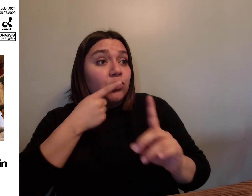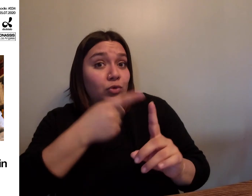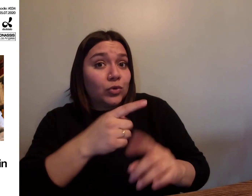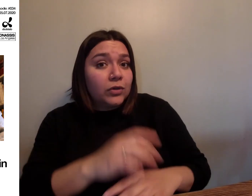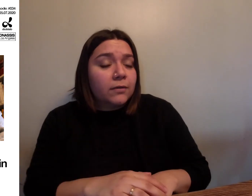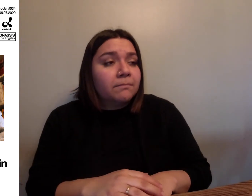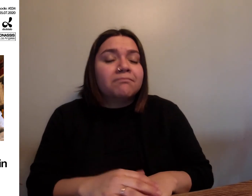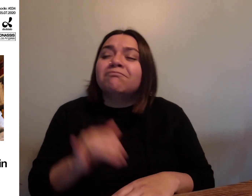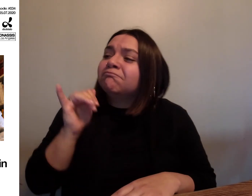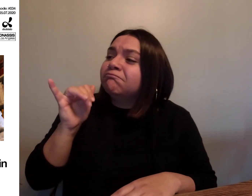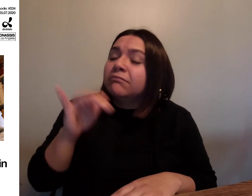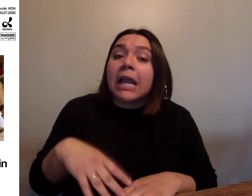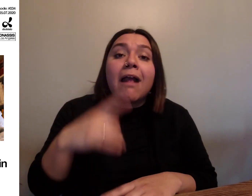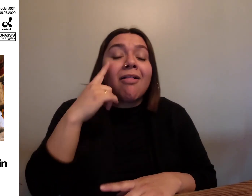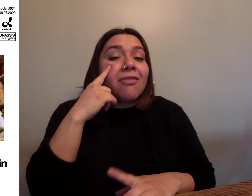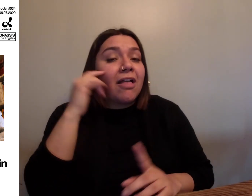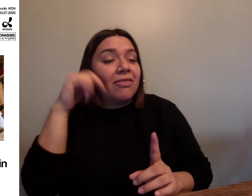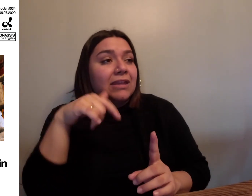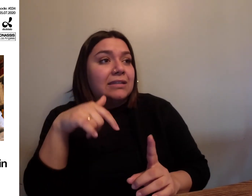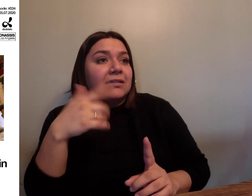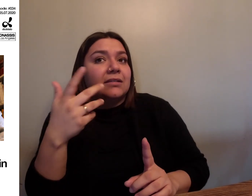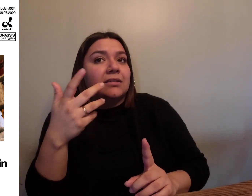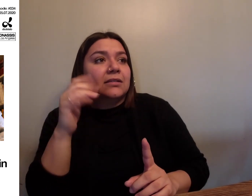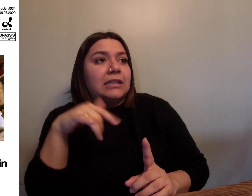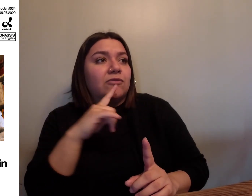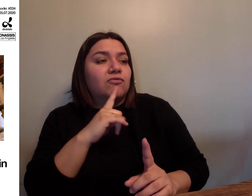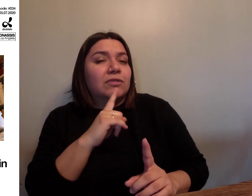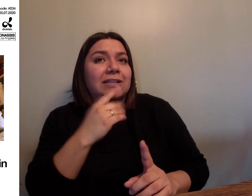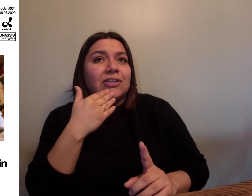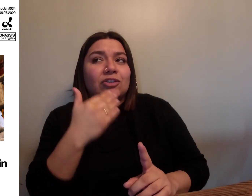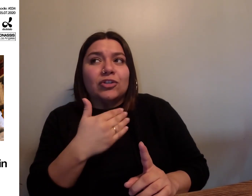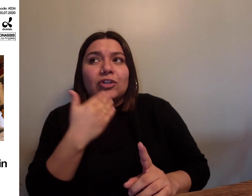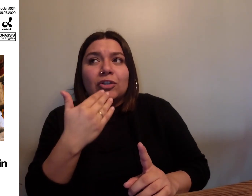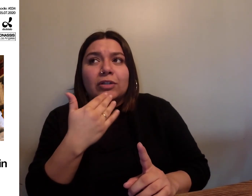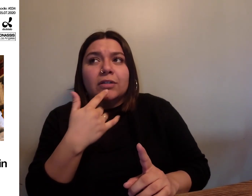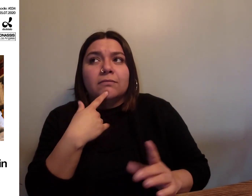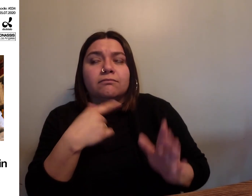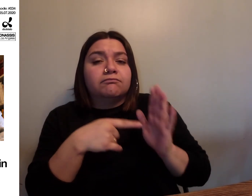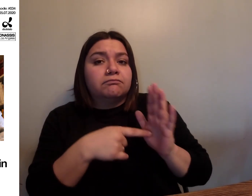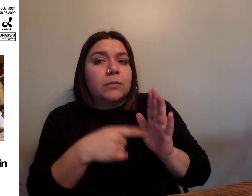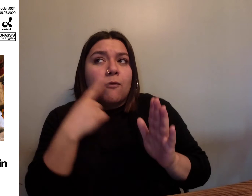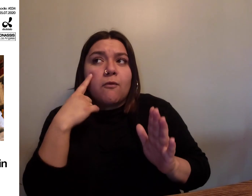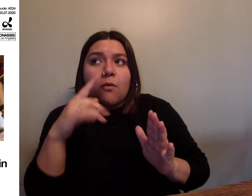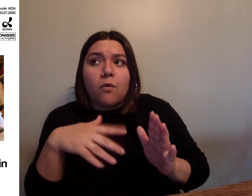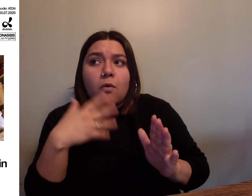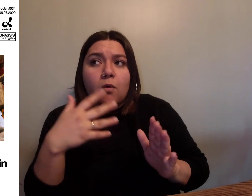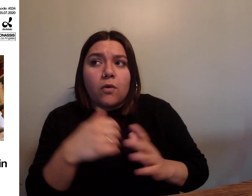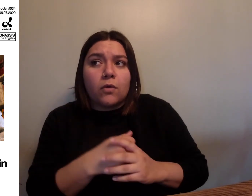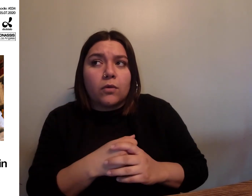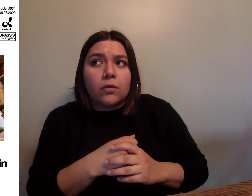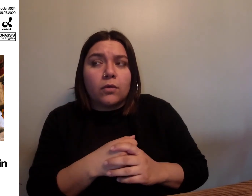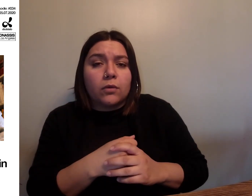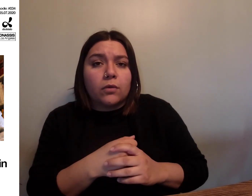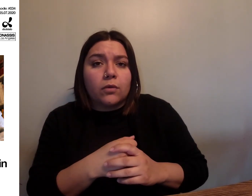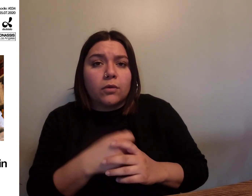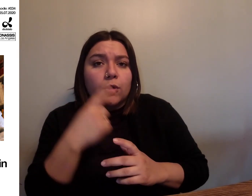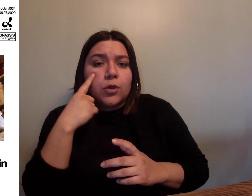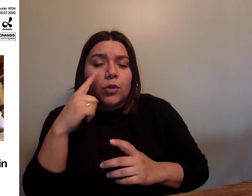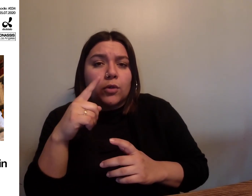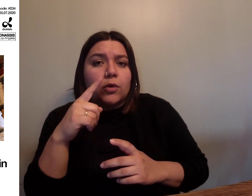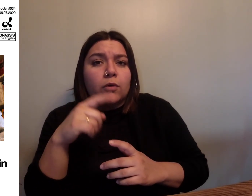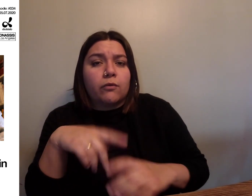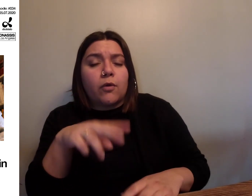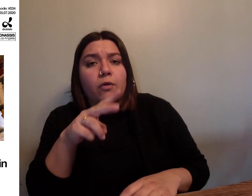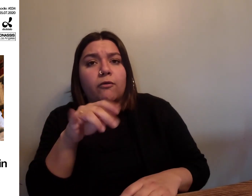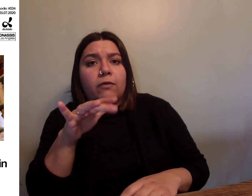you. I thought that this was a very good portrait of